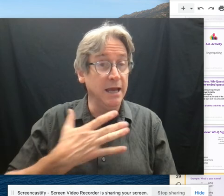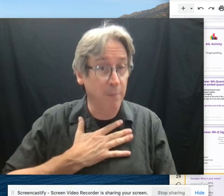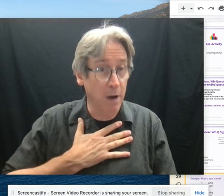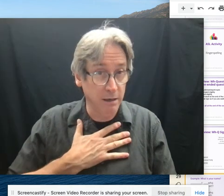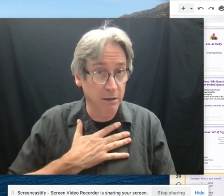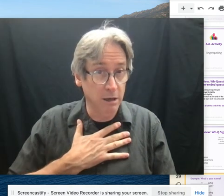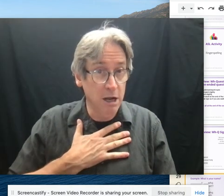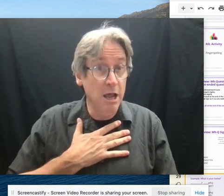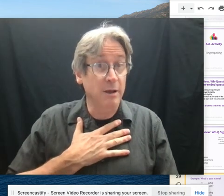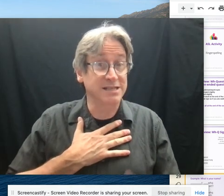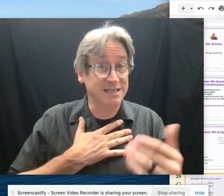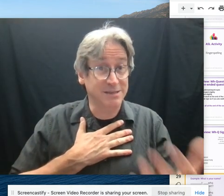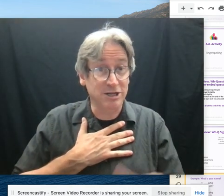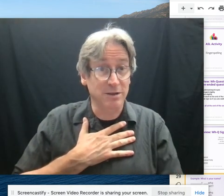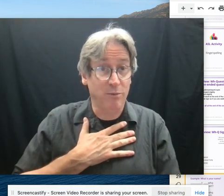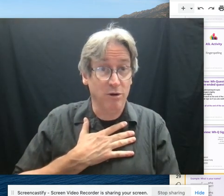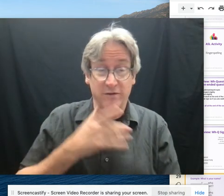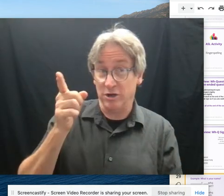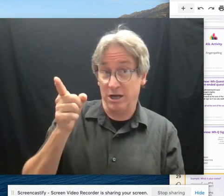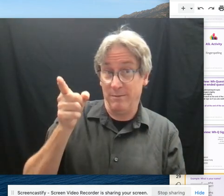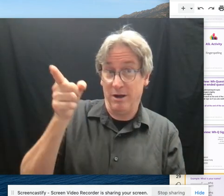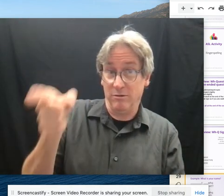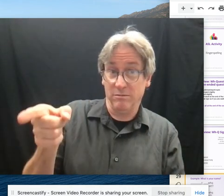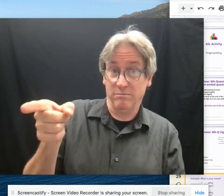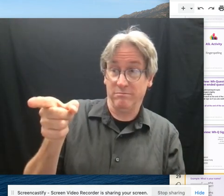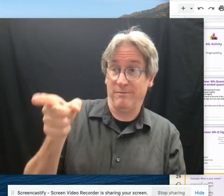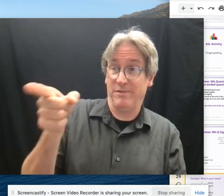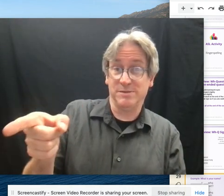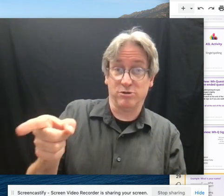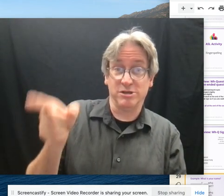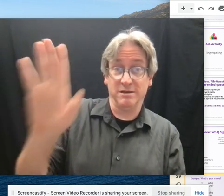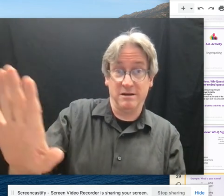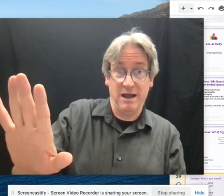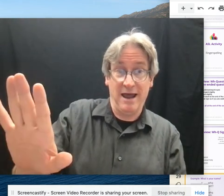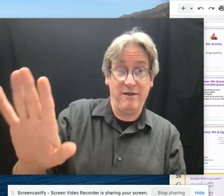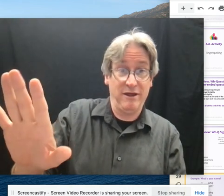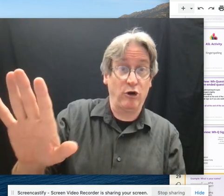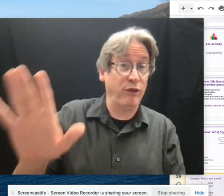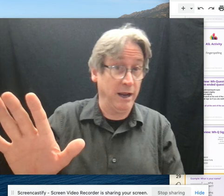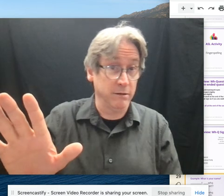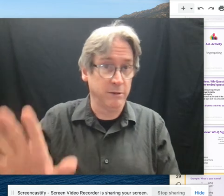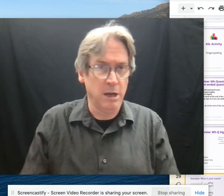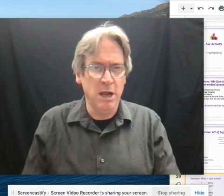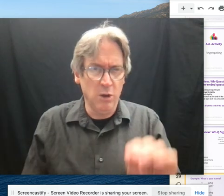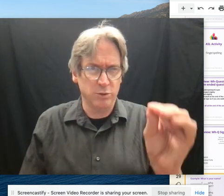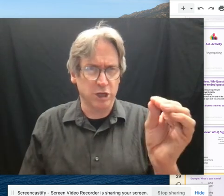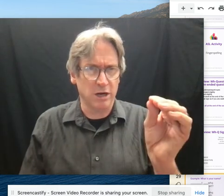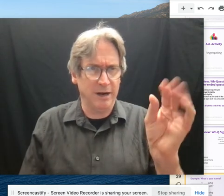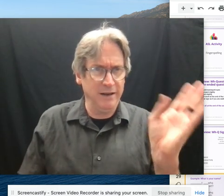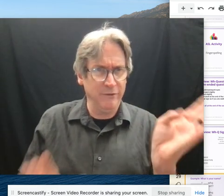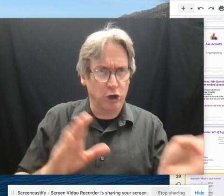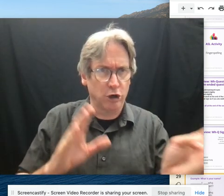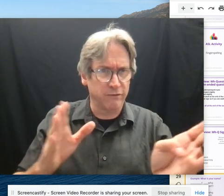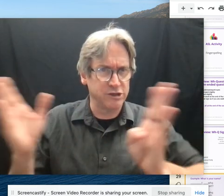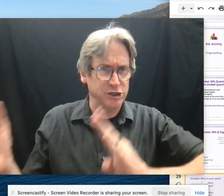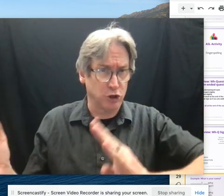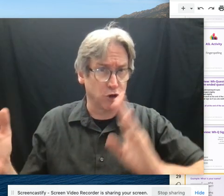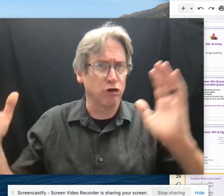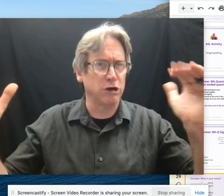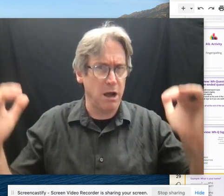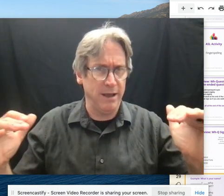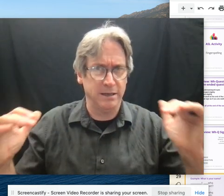me and my, because it's especially important if you're talking about this person and their thing, which we'll talk about in the her